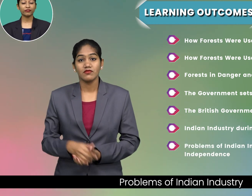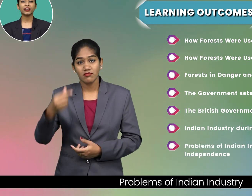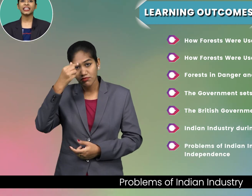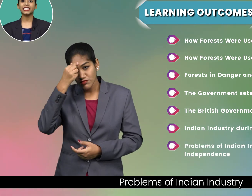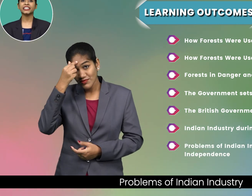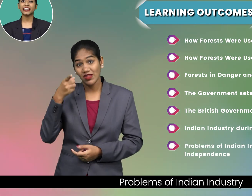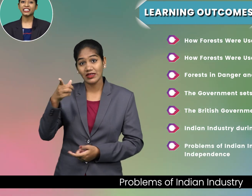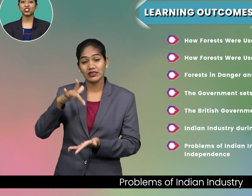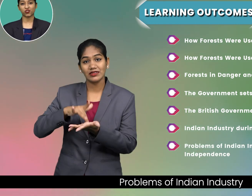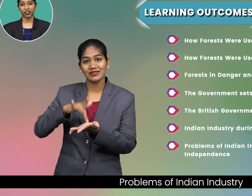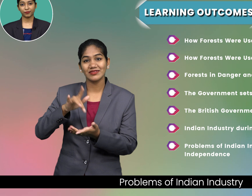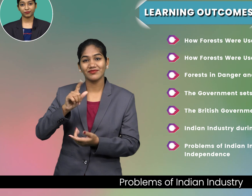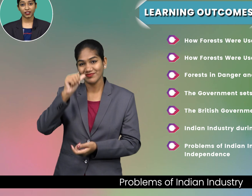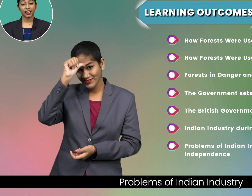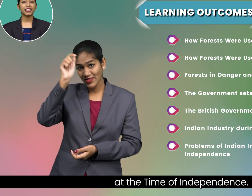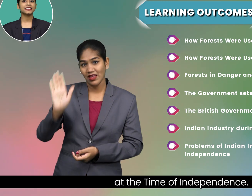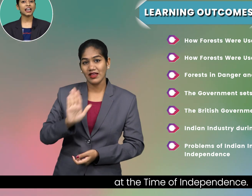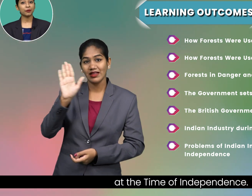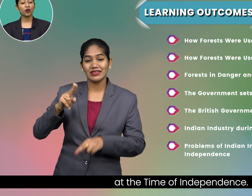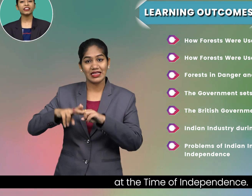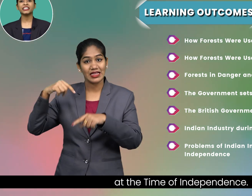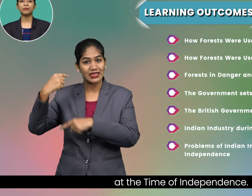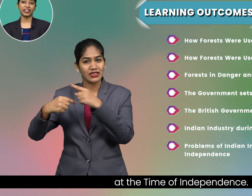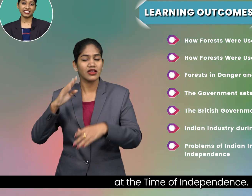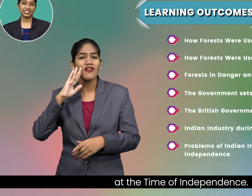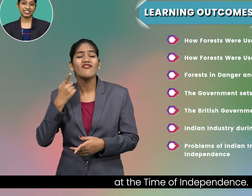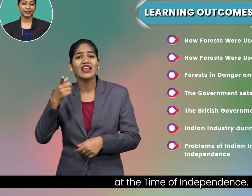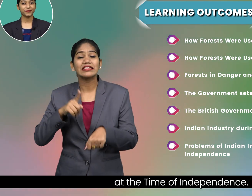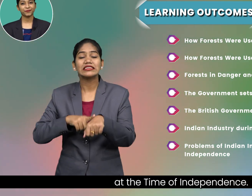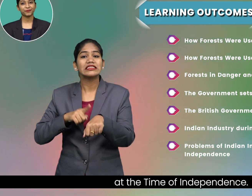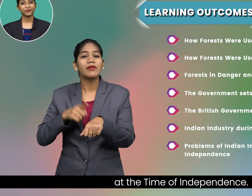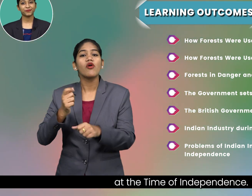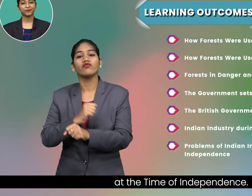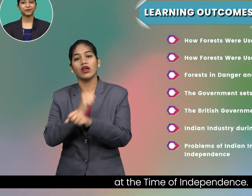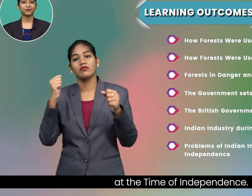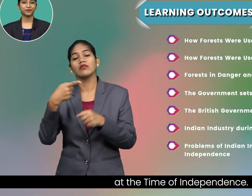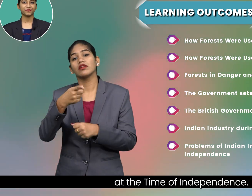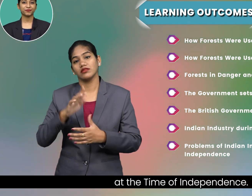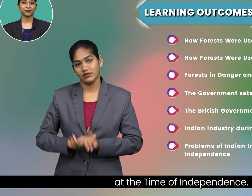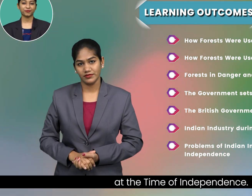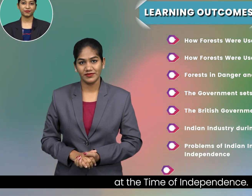Problems of Indian industry at the time of independence.